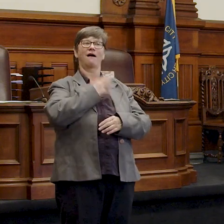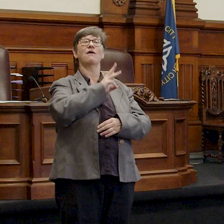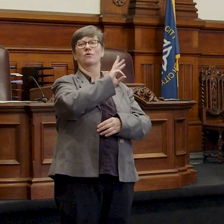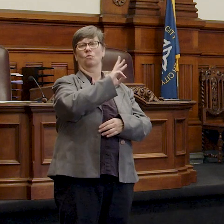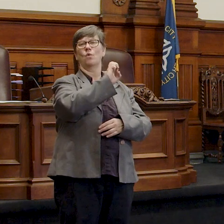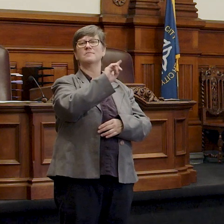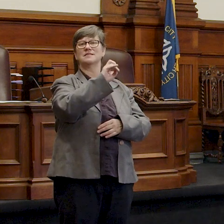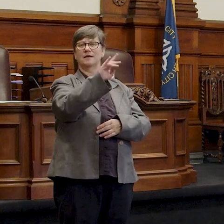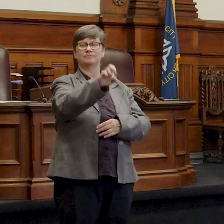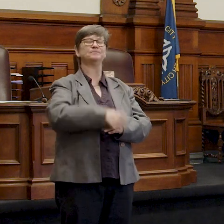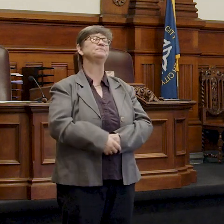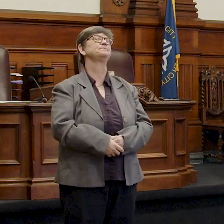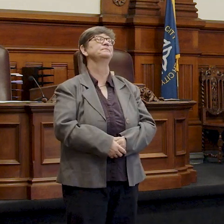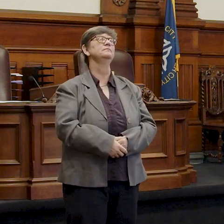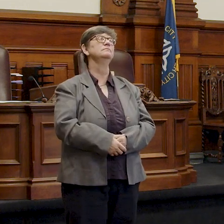www.cityofrochester.gov/ARPA.